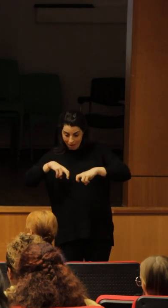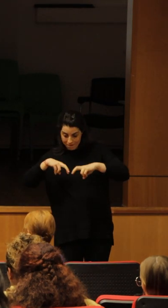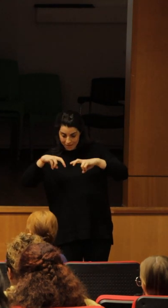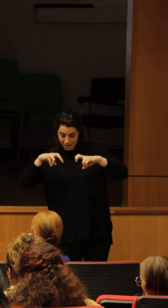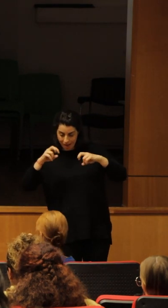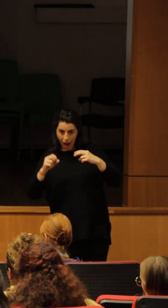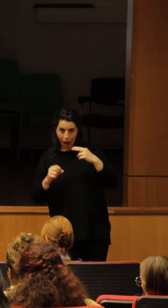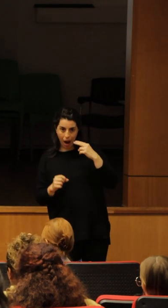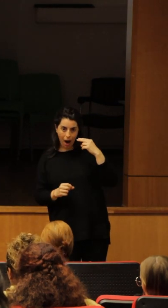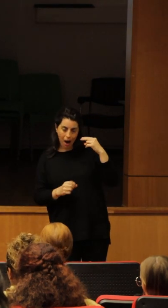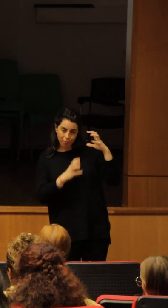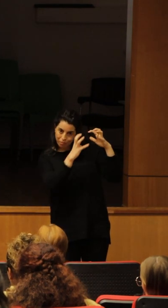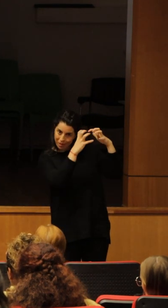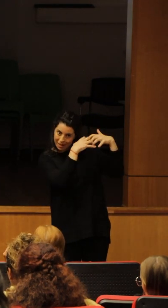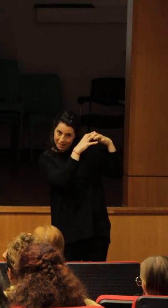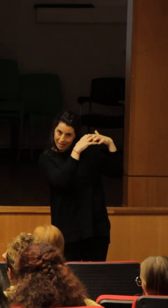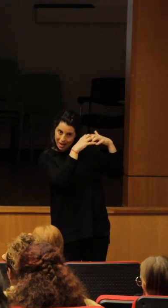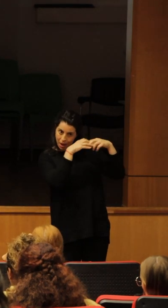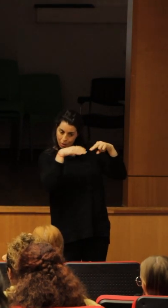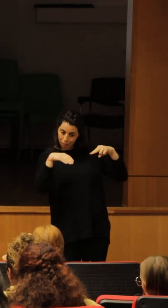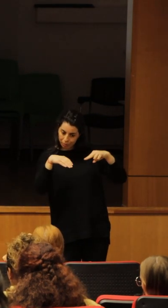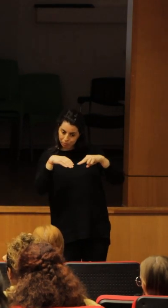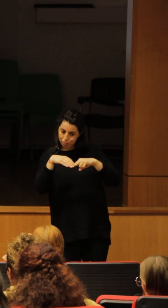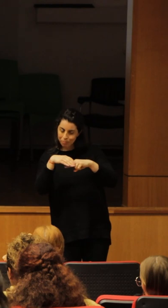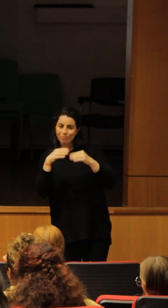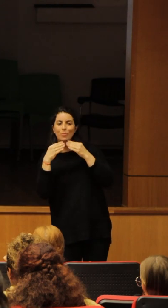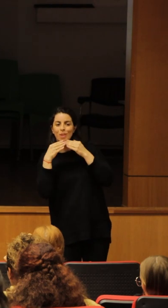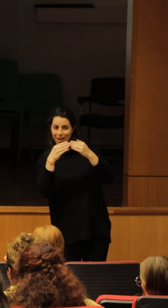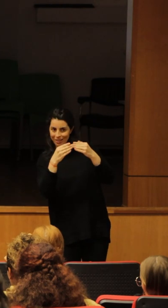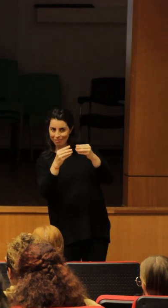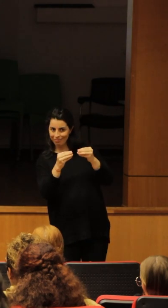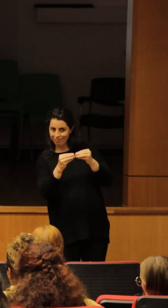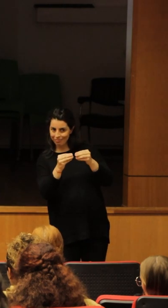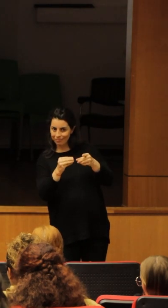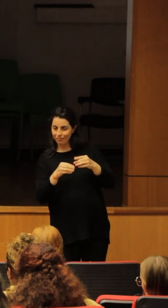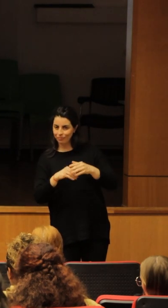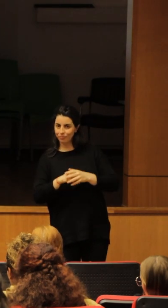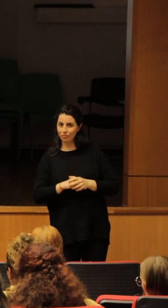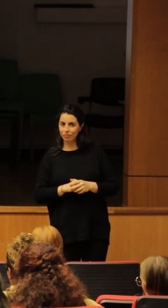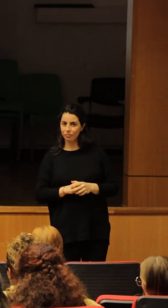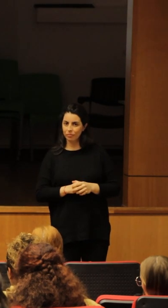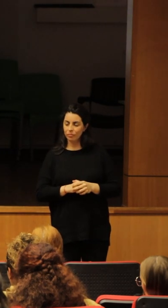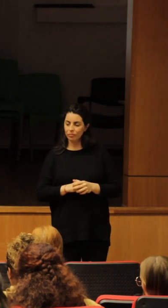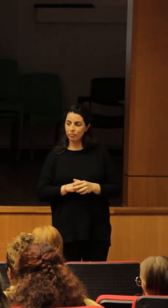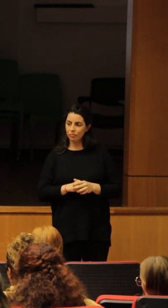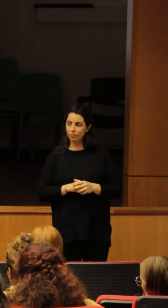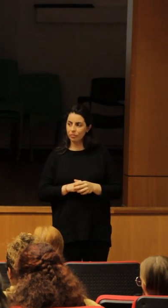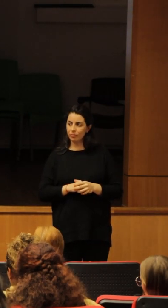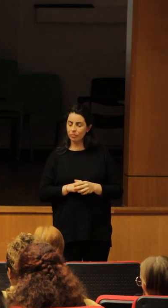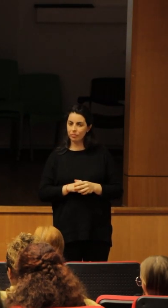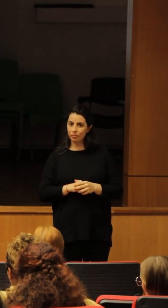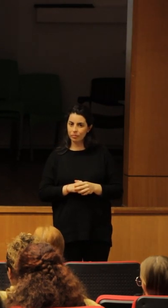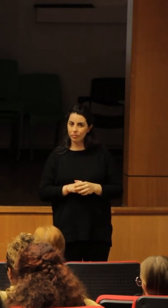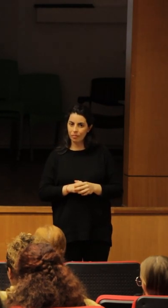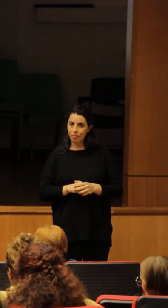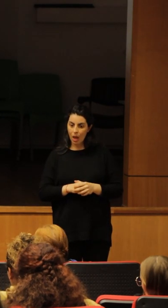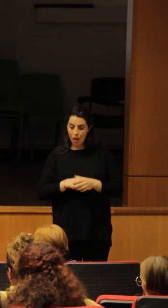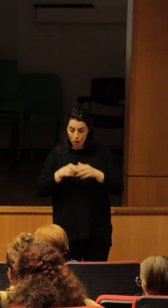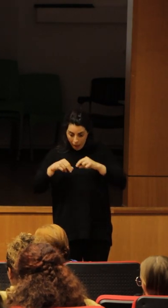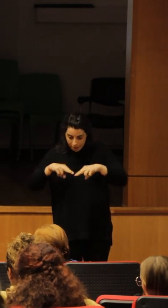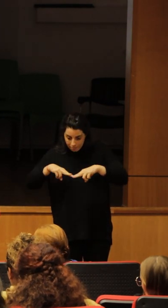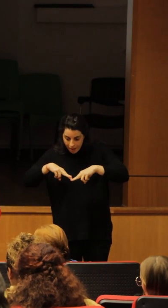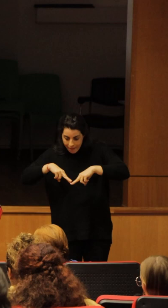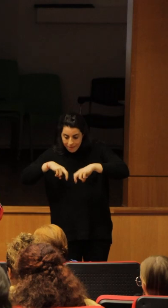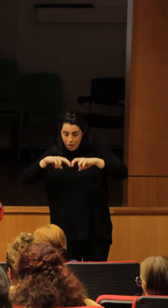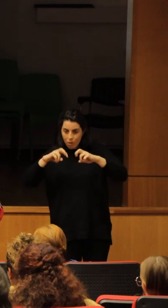the functioning of brain is studied in different conditions. Yeah. So what was discovered that the